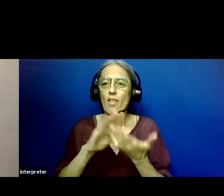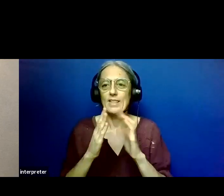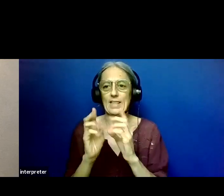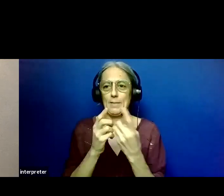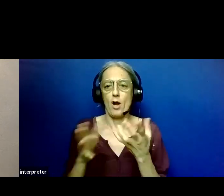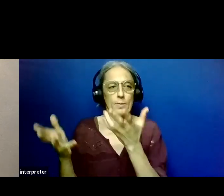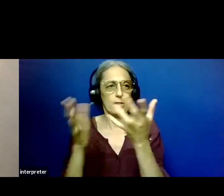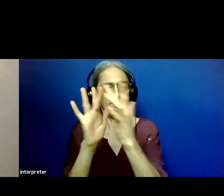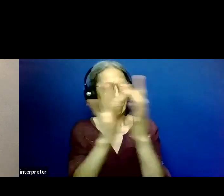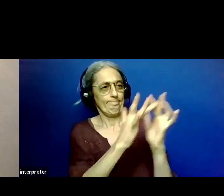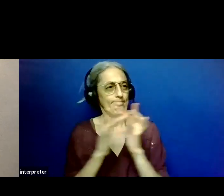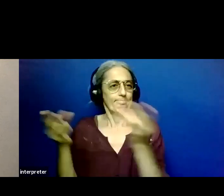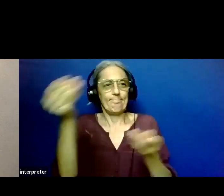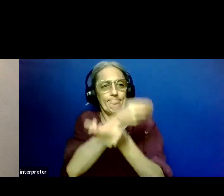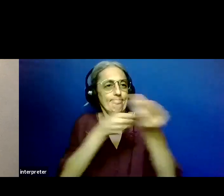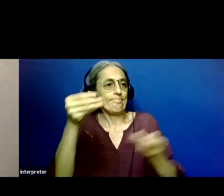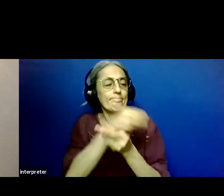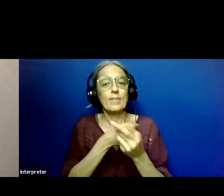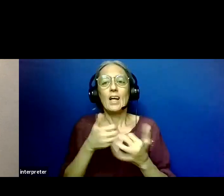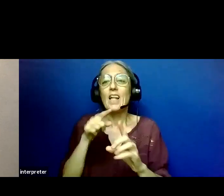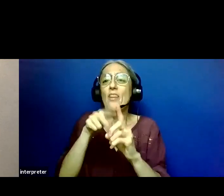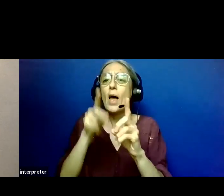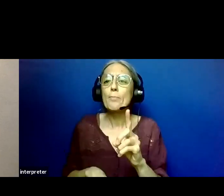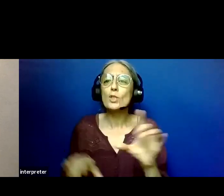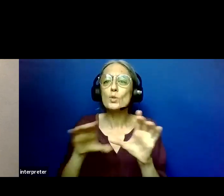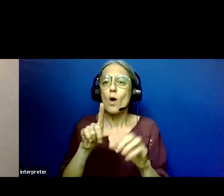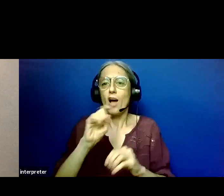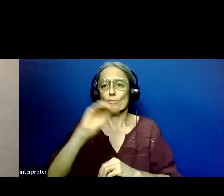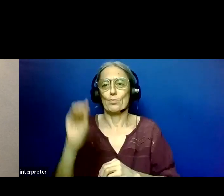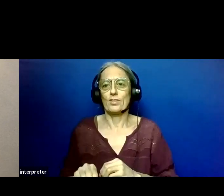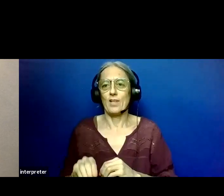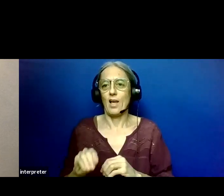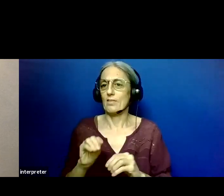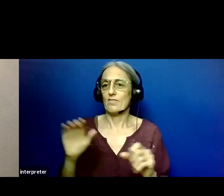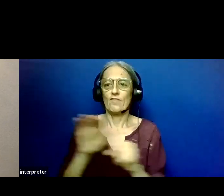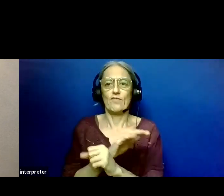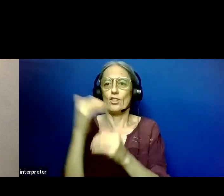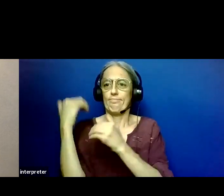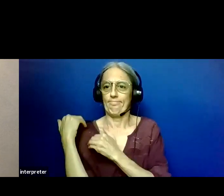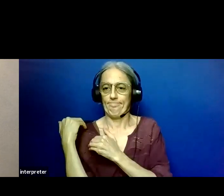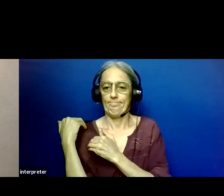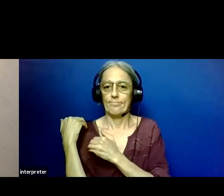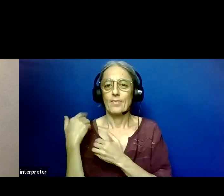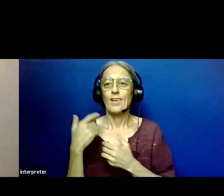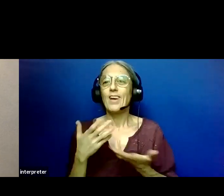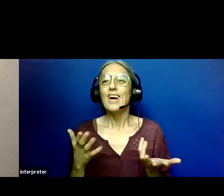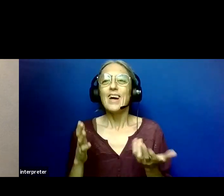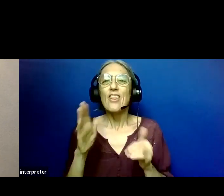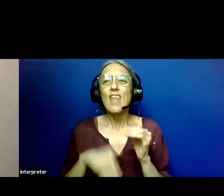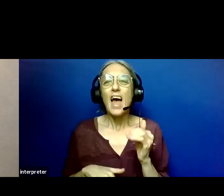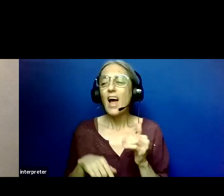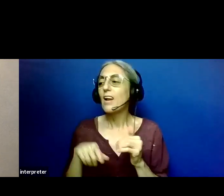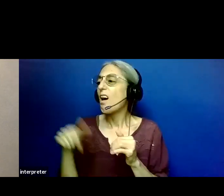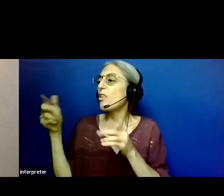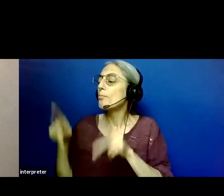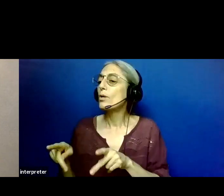let them do a complete job. Don't put it on someone else who will work on it a few hours a week, because